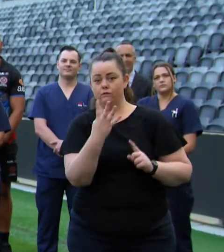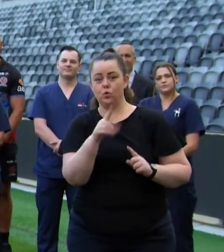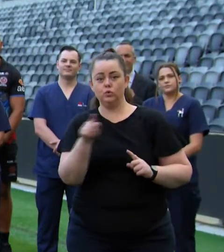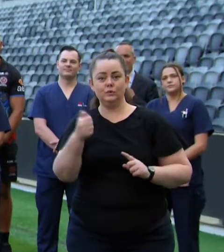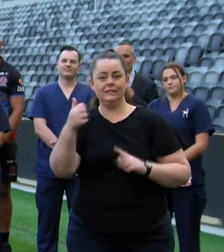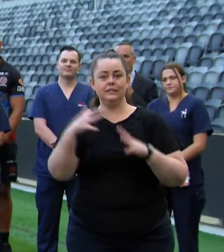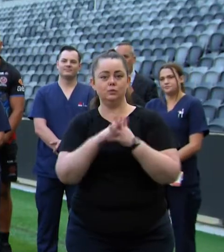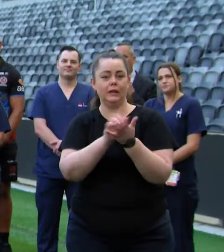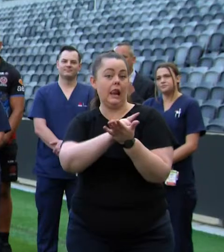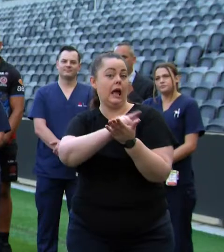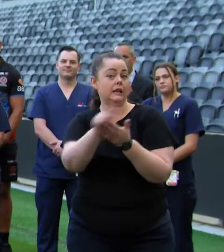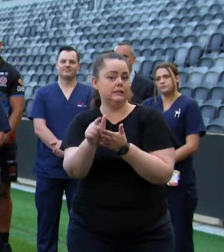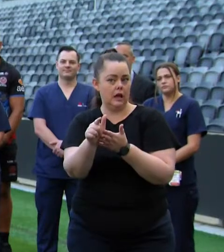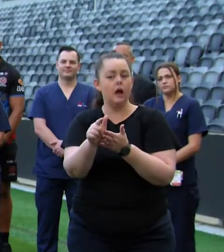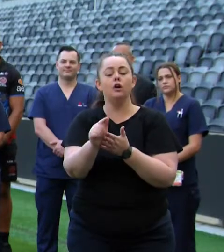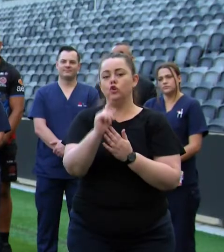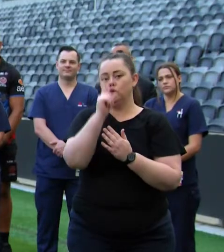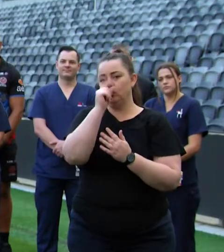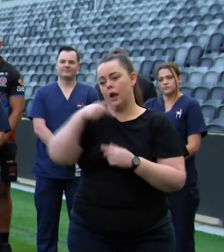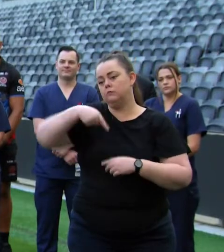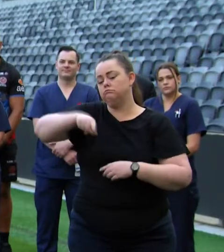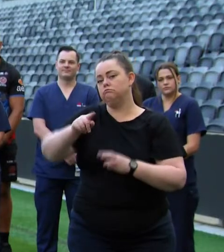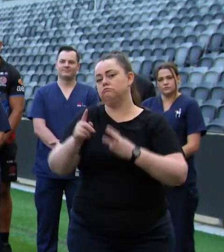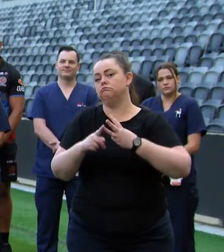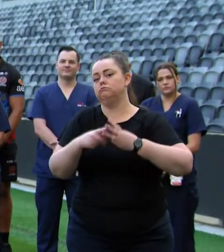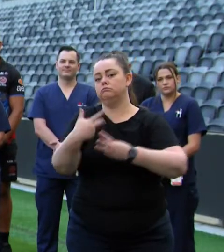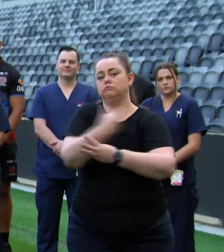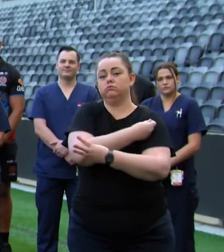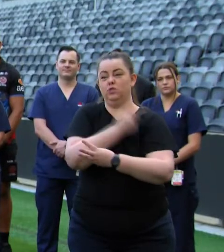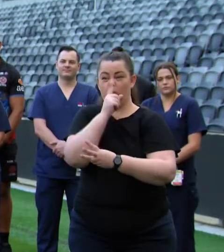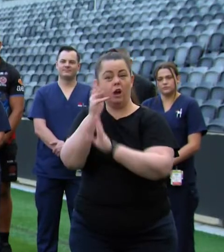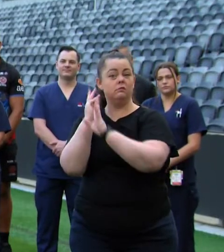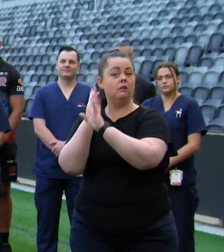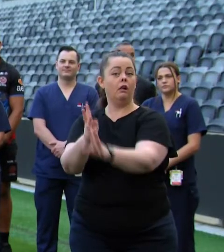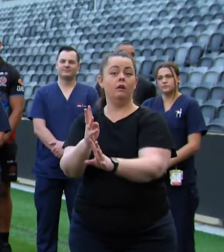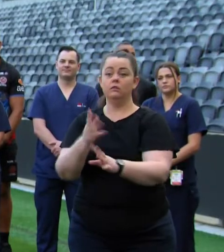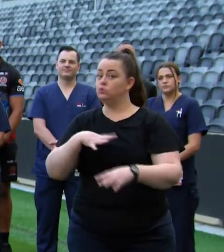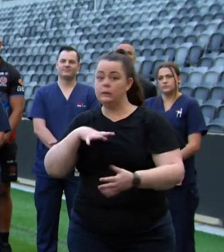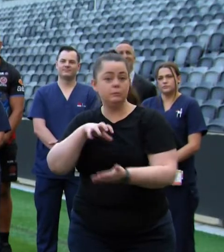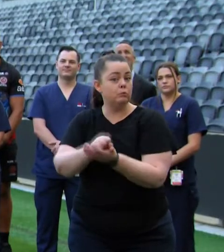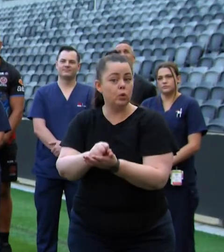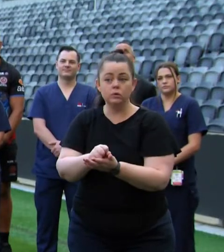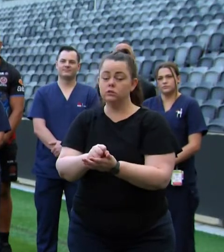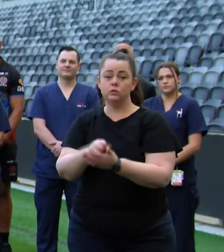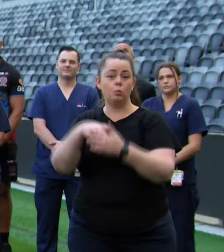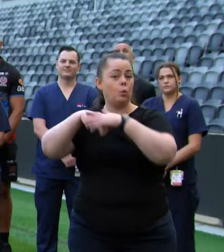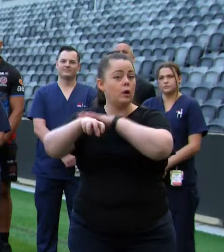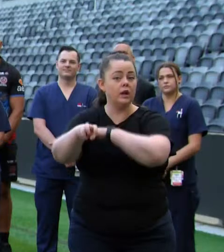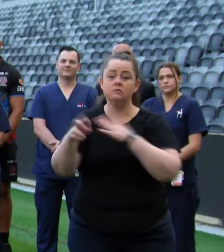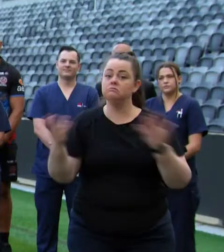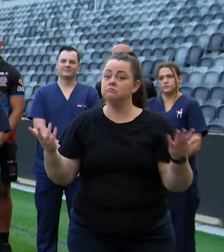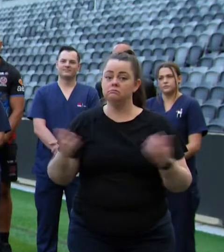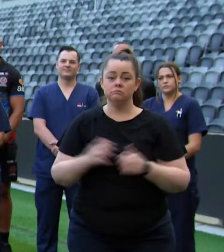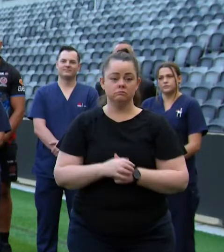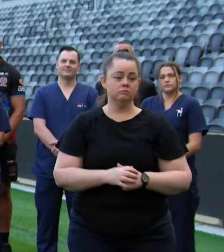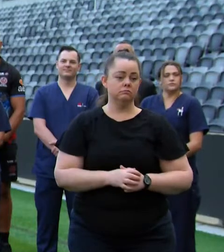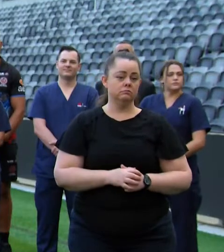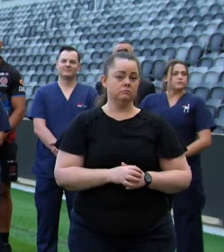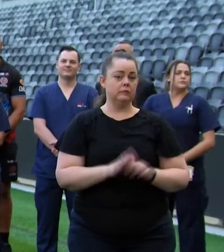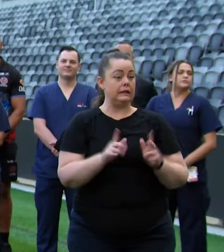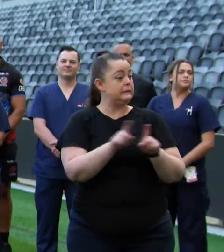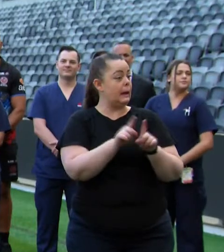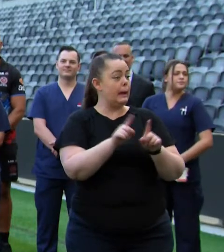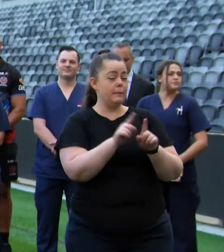get your booster shot. We'll also be providing over the next month, every weekend, walk-in appointments at any of our 40